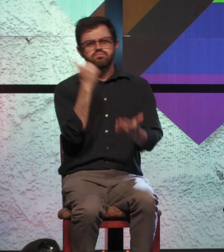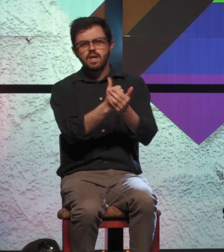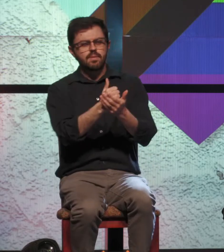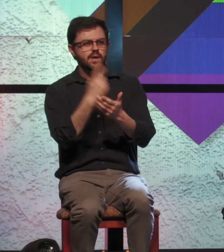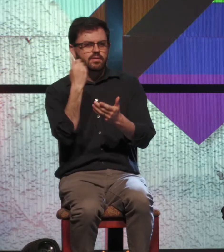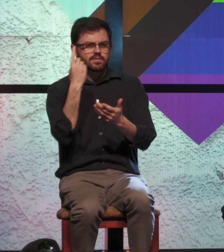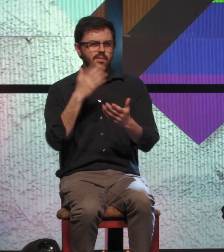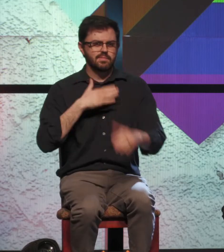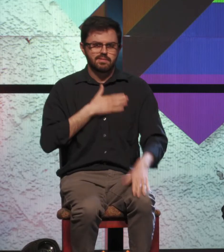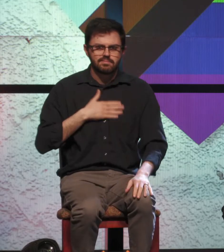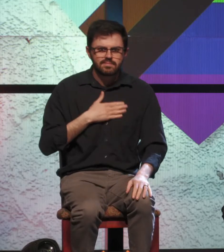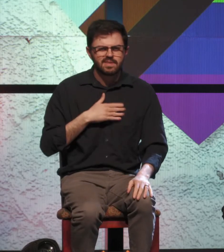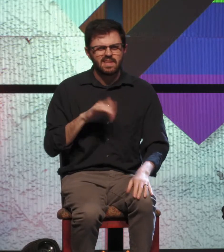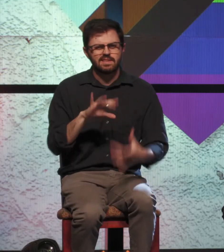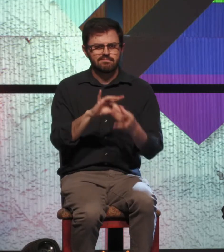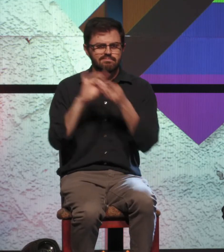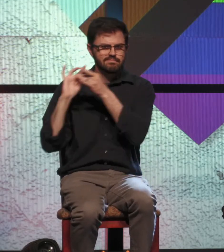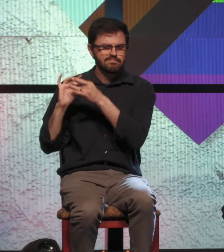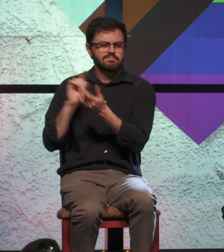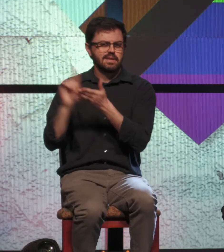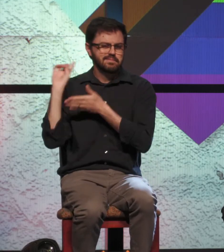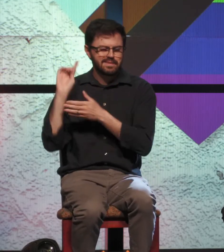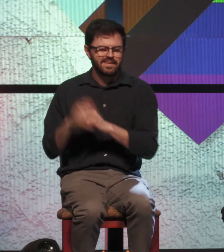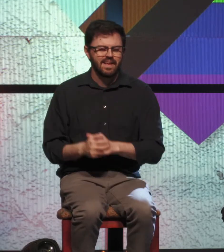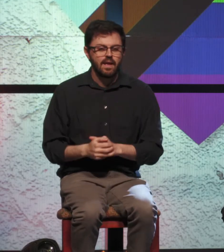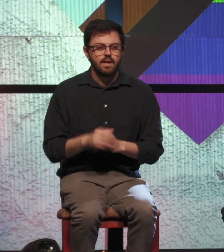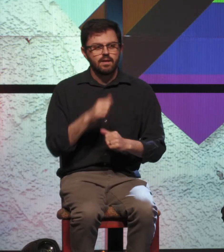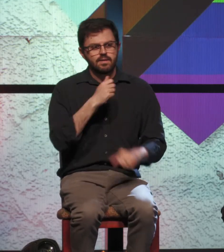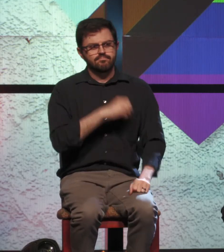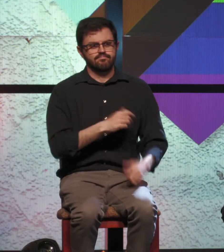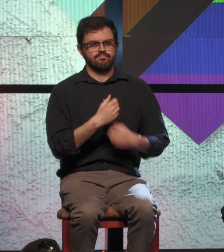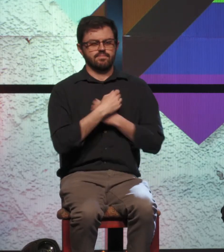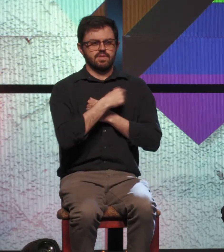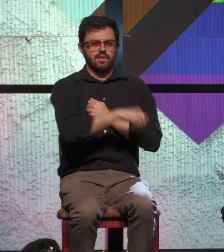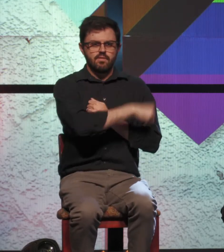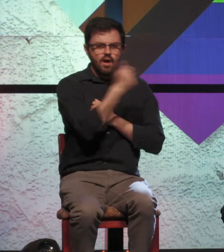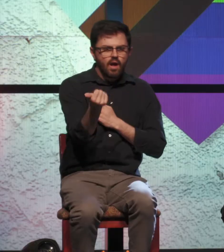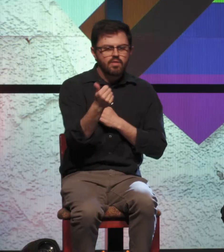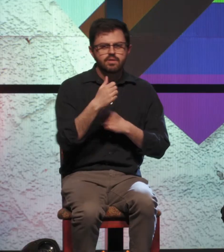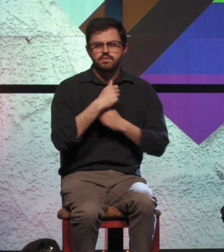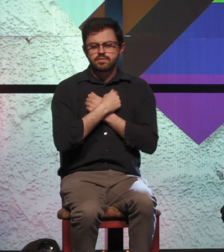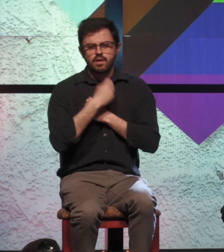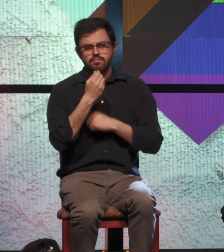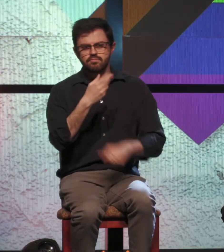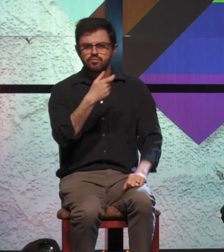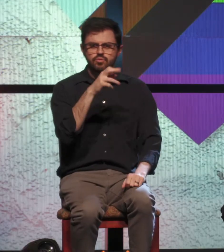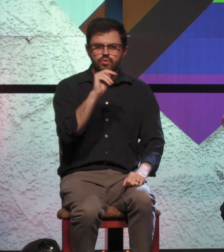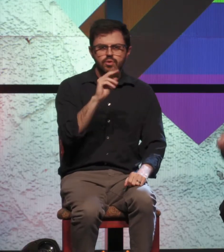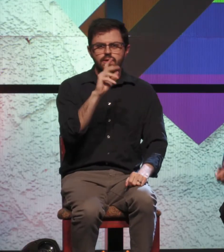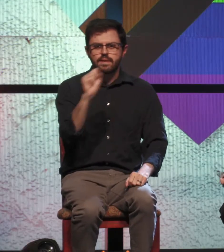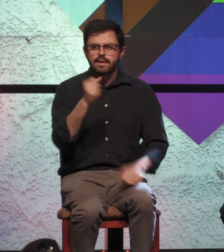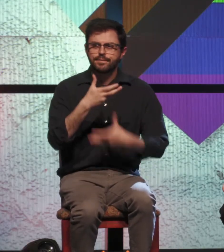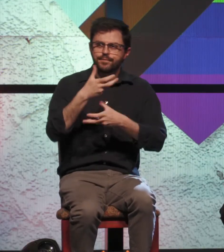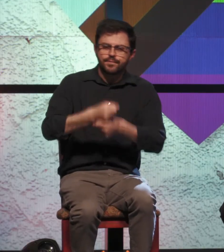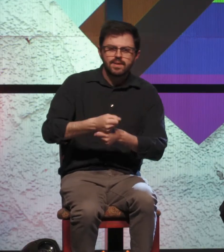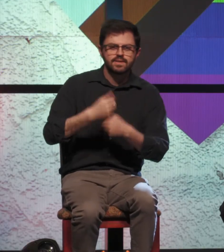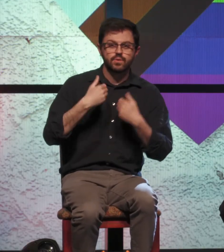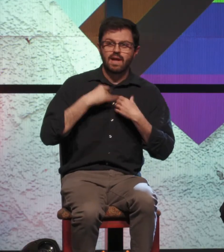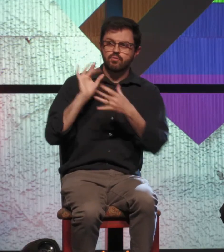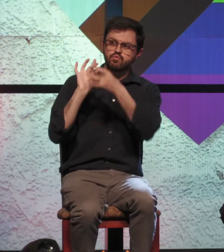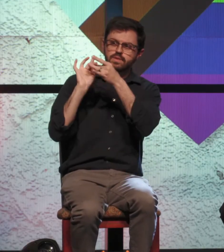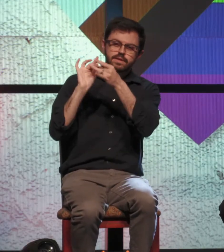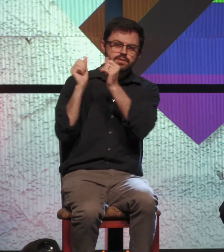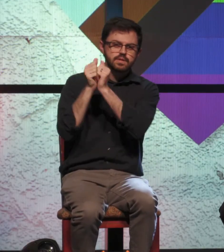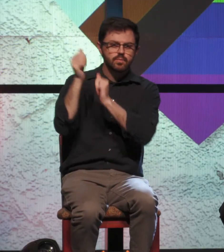was from last week. That's a throwback from last week. Love others, love goodness, trust, to have relationship with